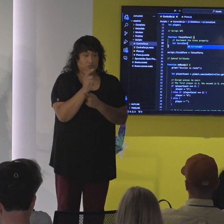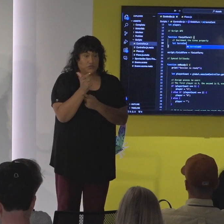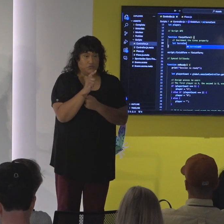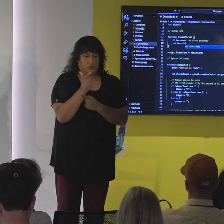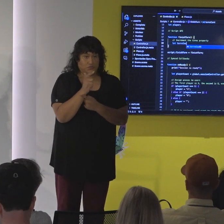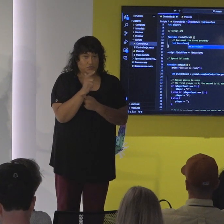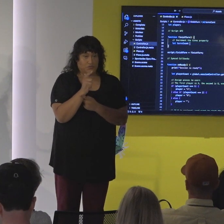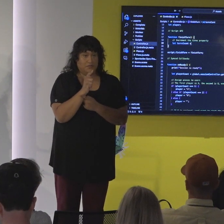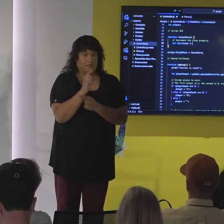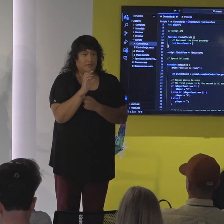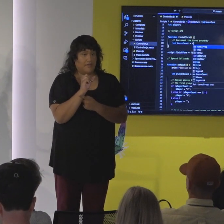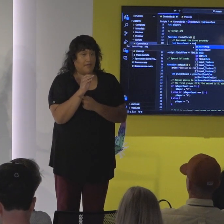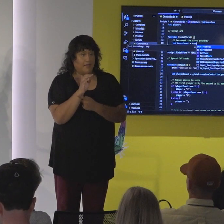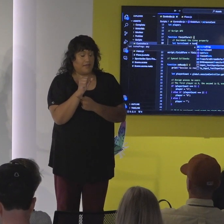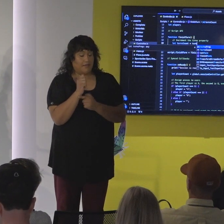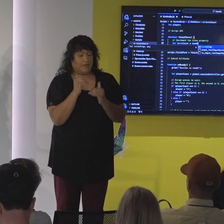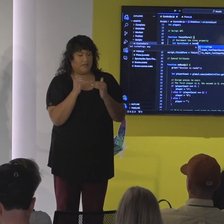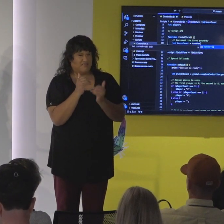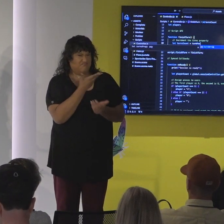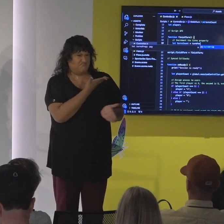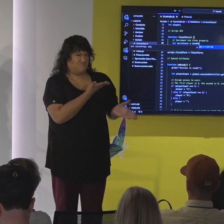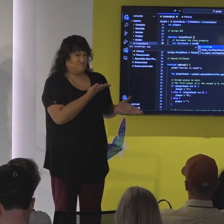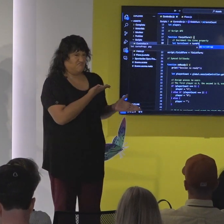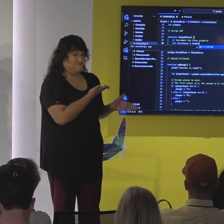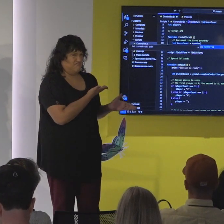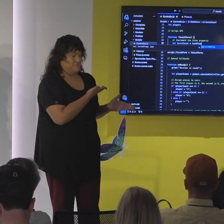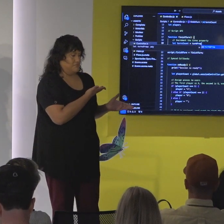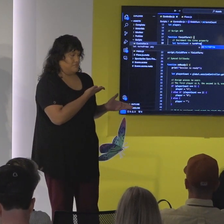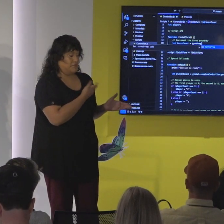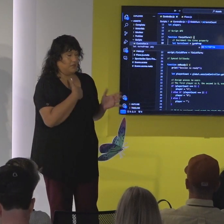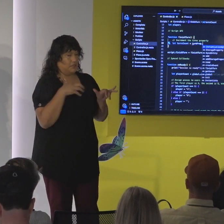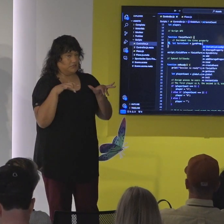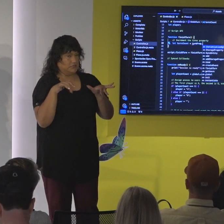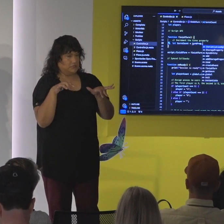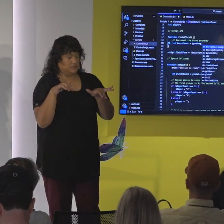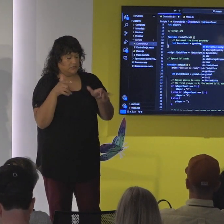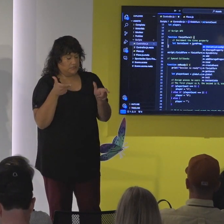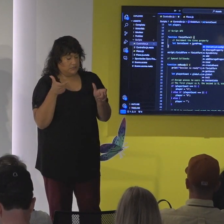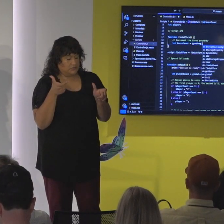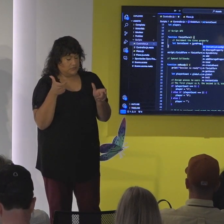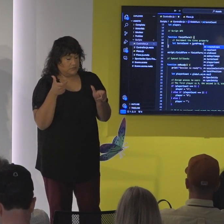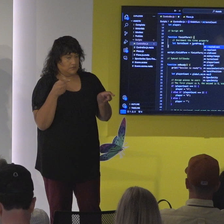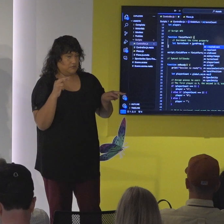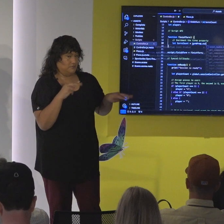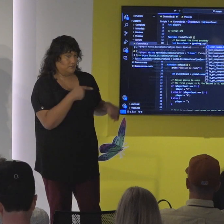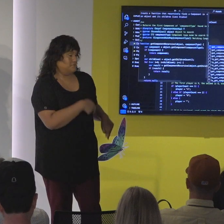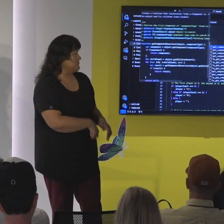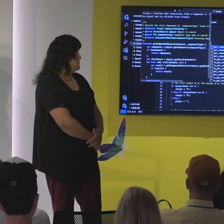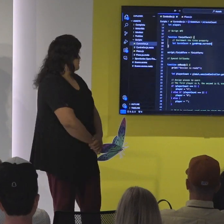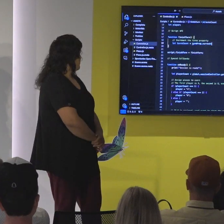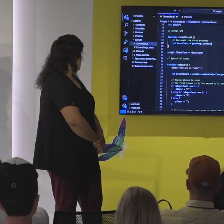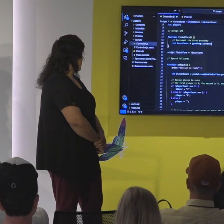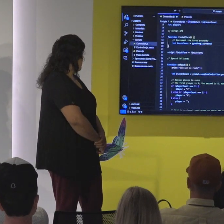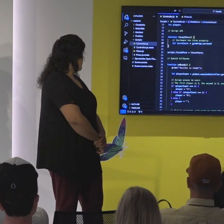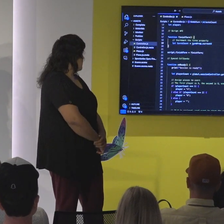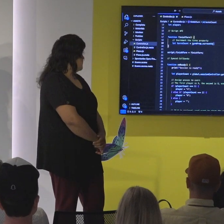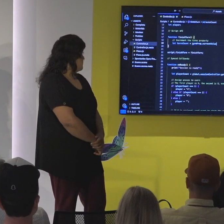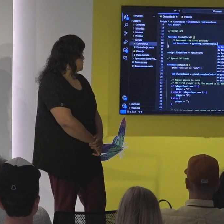count equals turns prop. I'm going to try and speed run this. Turns prop dot current